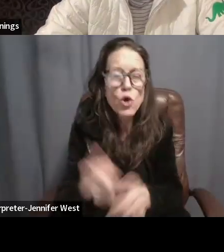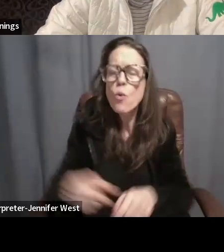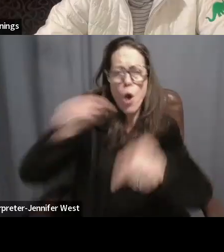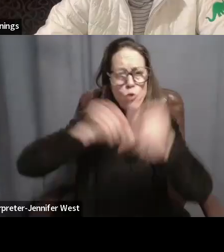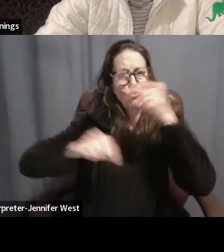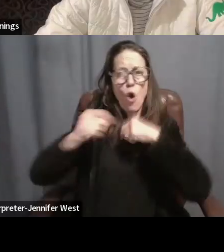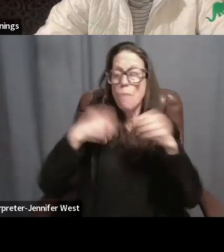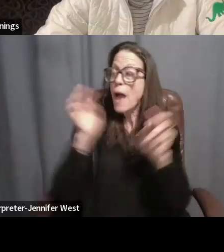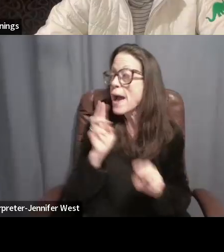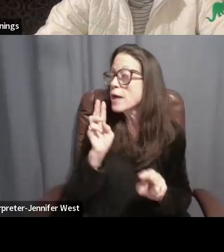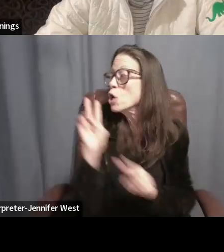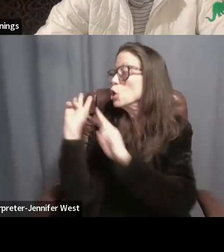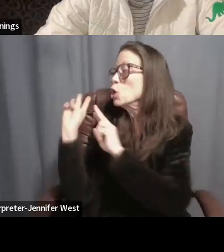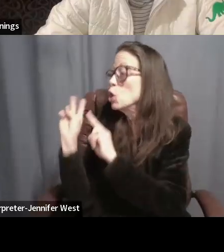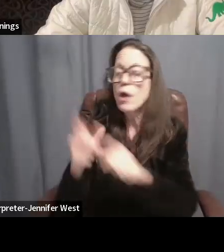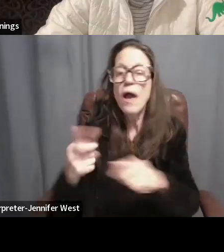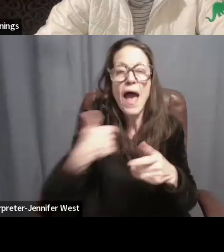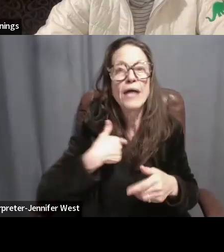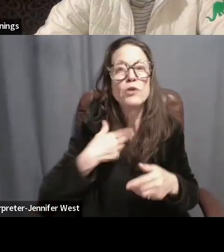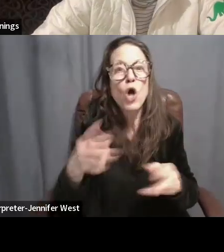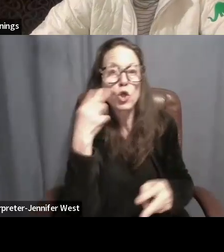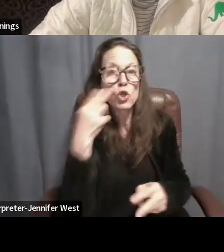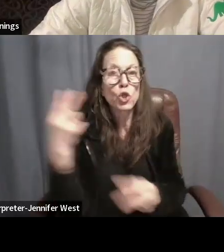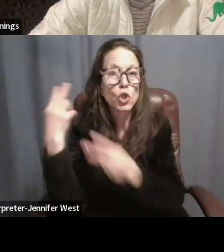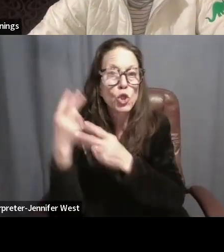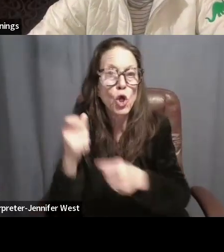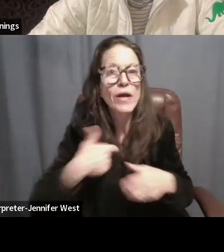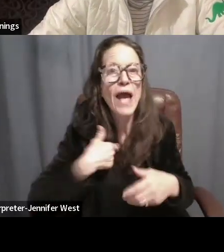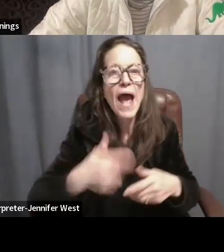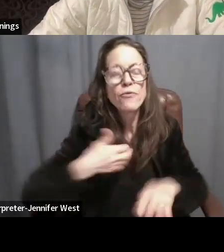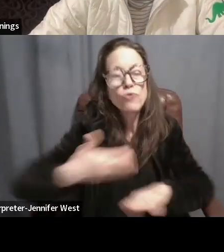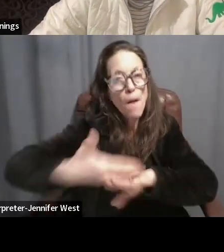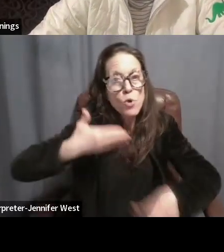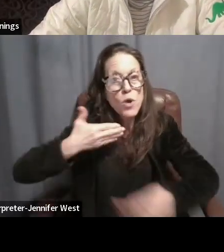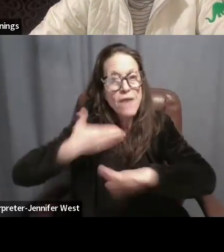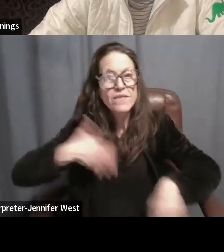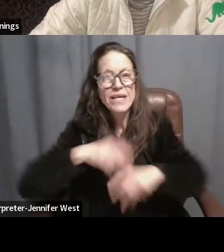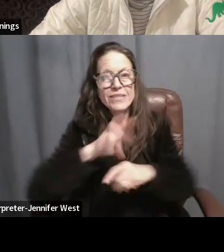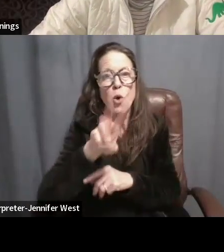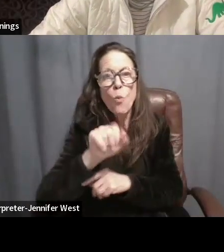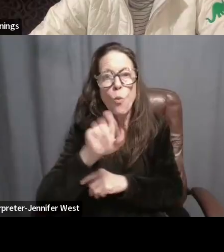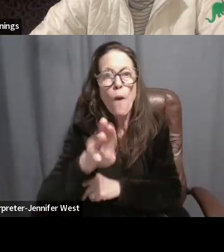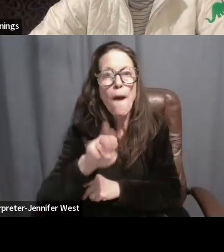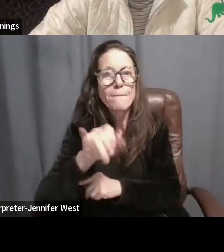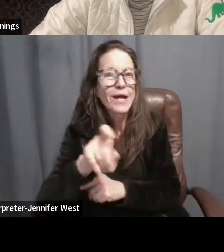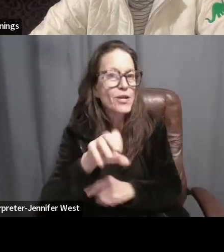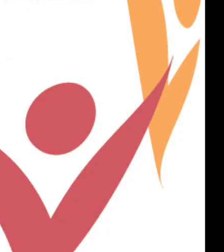because there are many webinars that have already been done that will be very helpful.